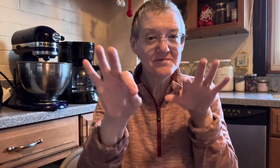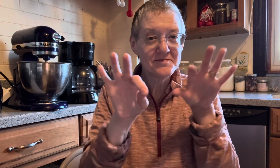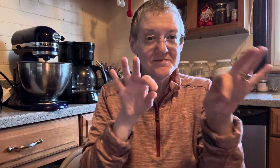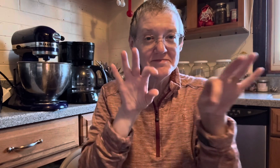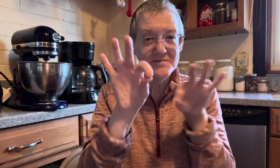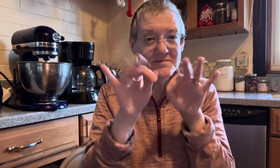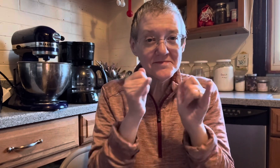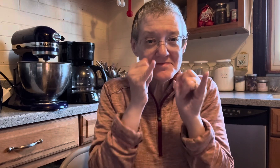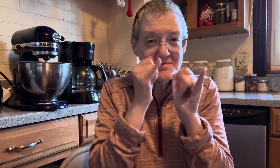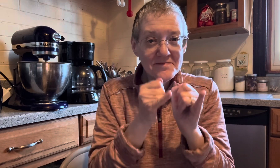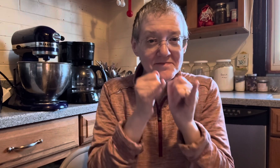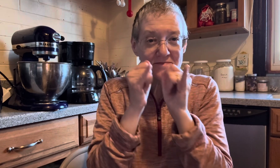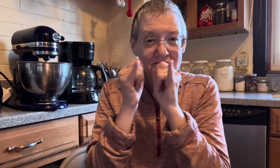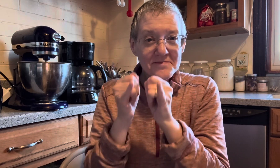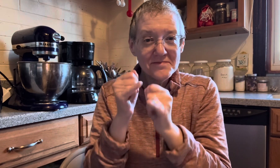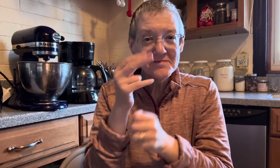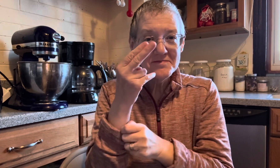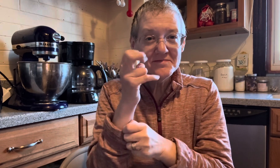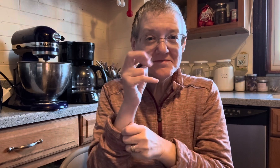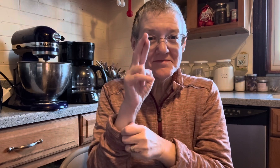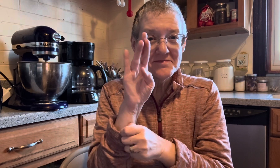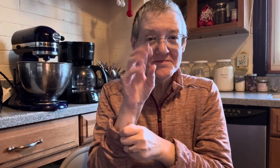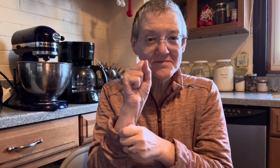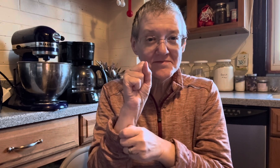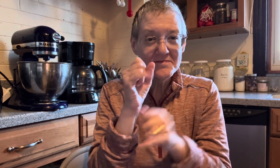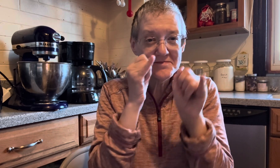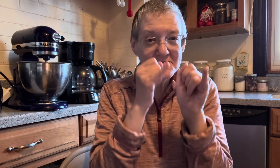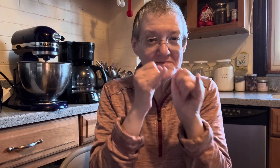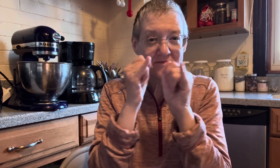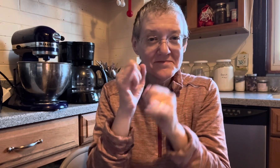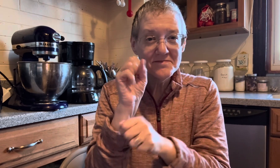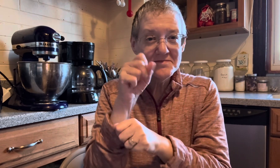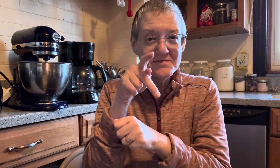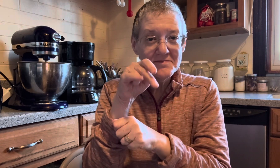best to pick individual herbs and individual spices.